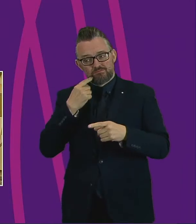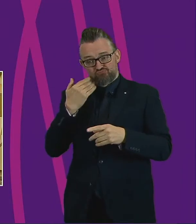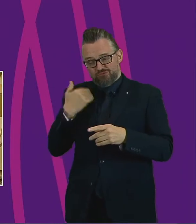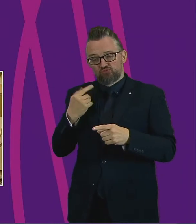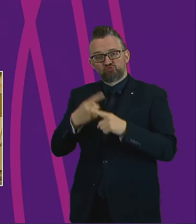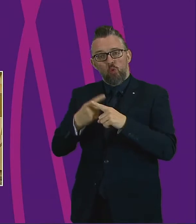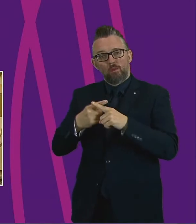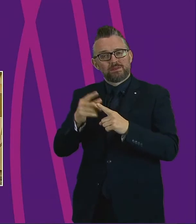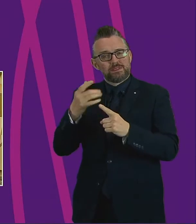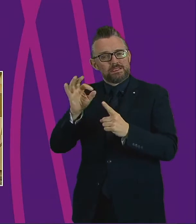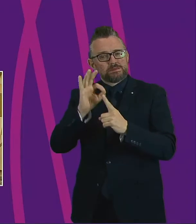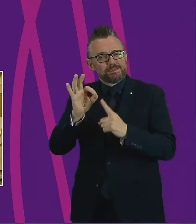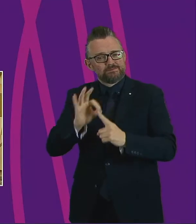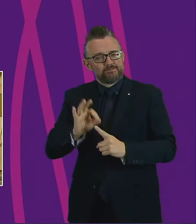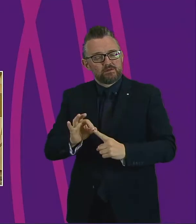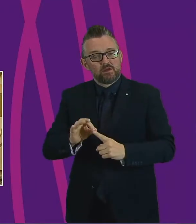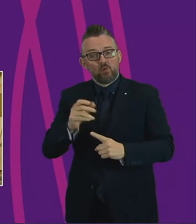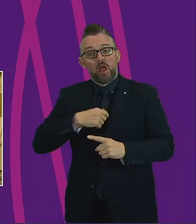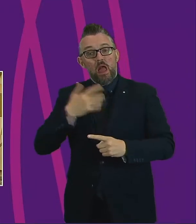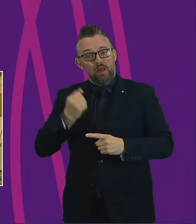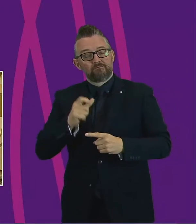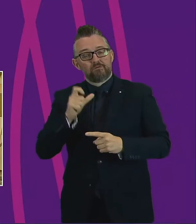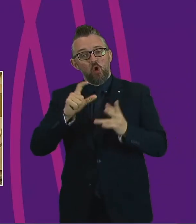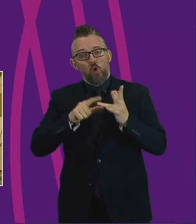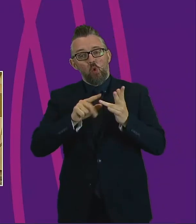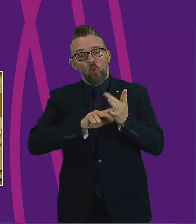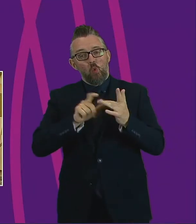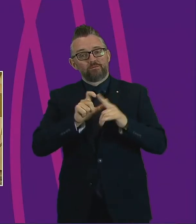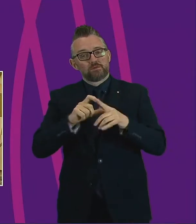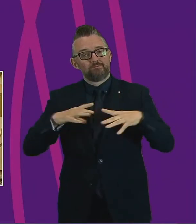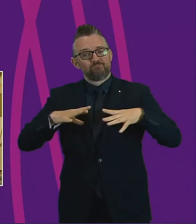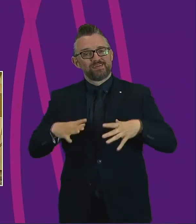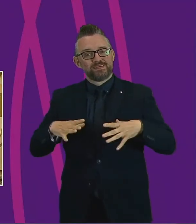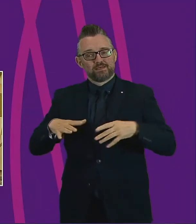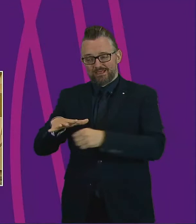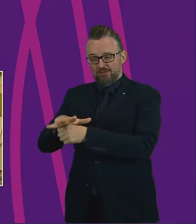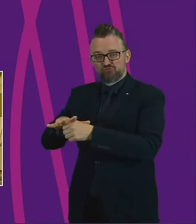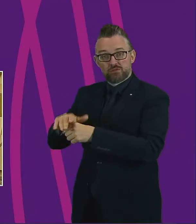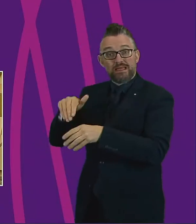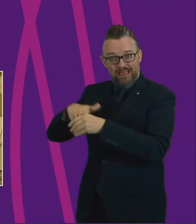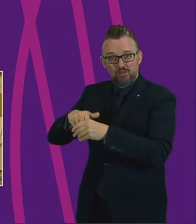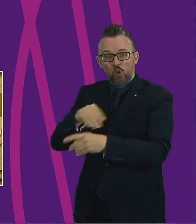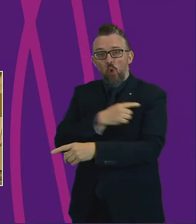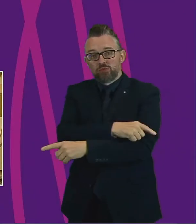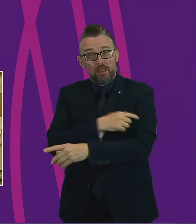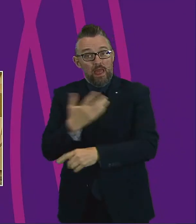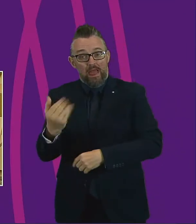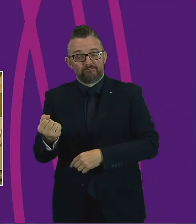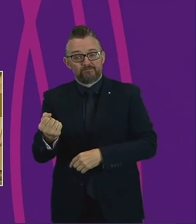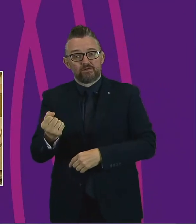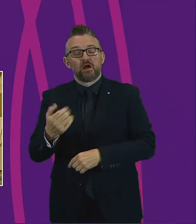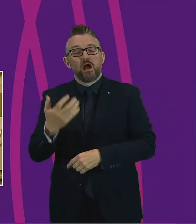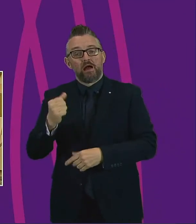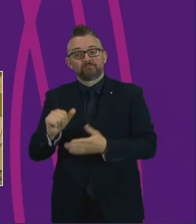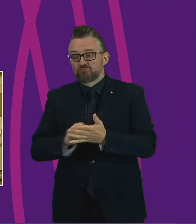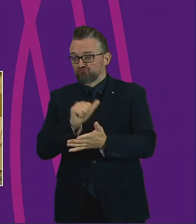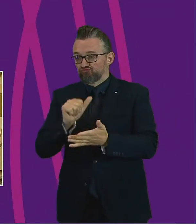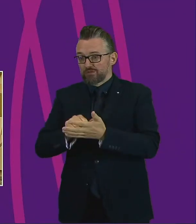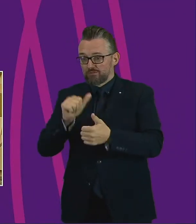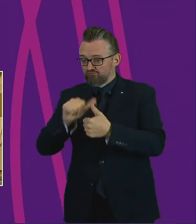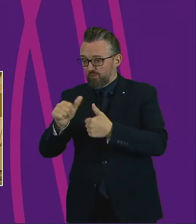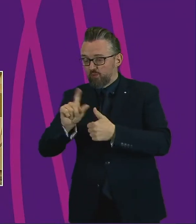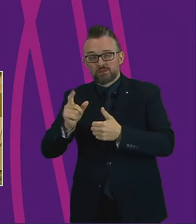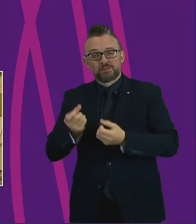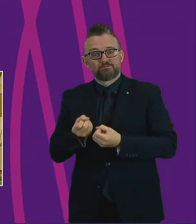about. We do have COVID-free zones in hospitals. There is a proper and appropriate supply of PPE, and